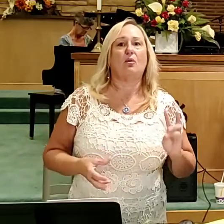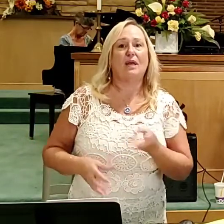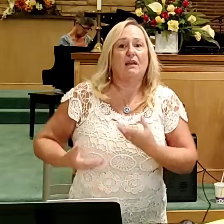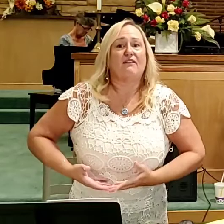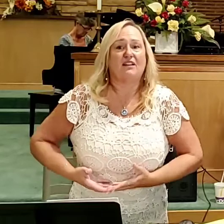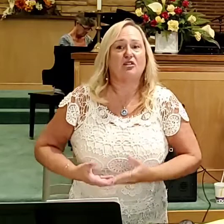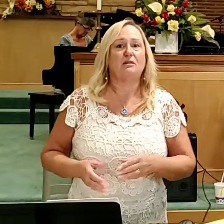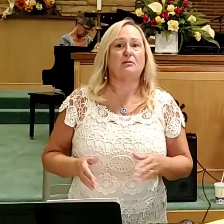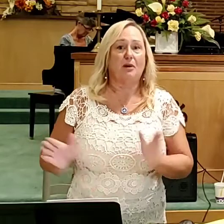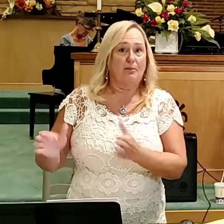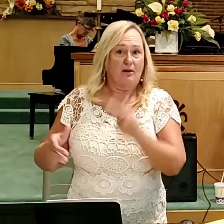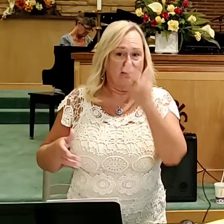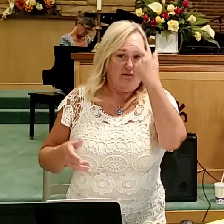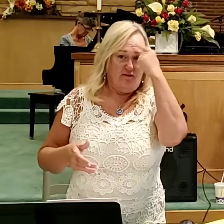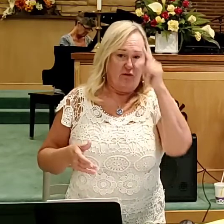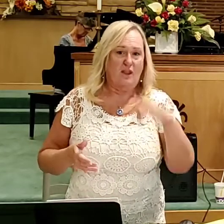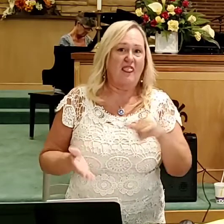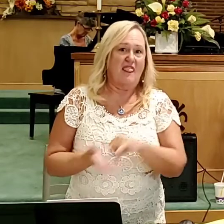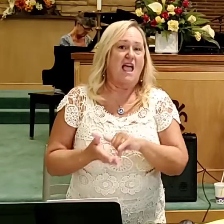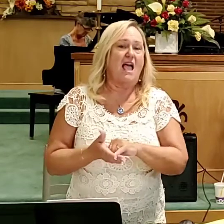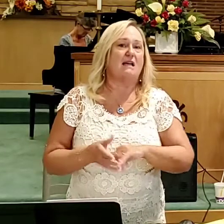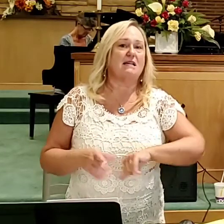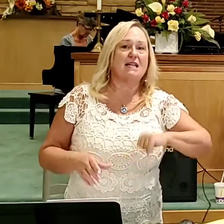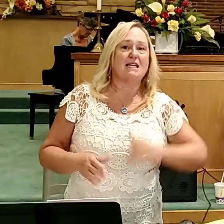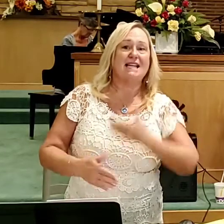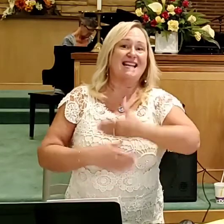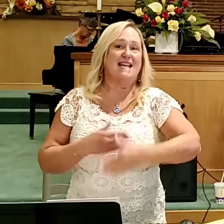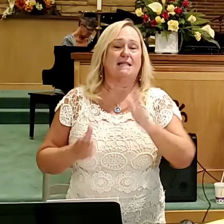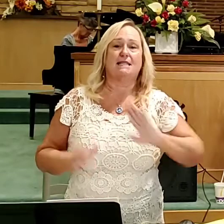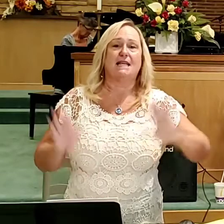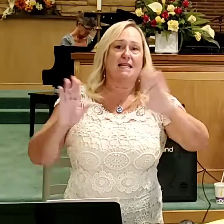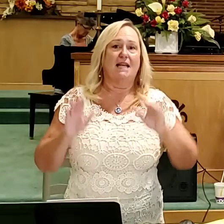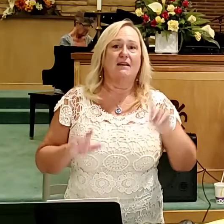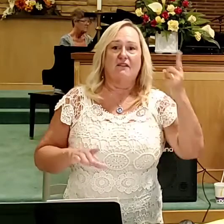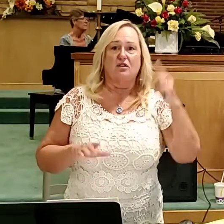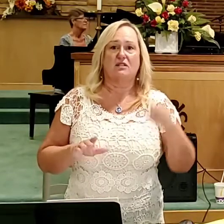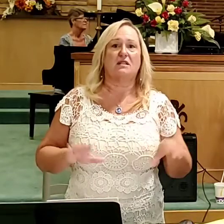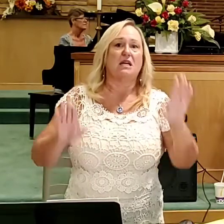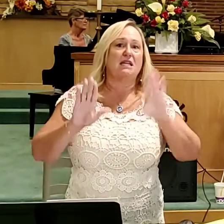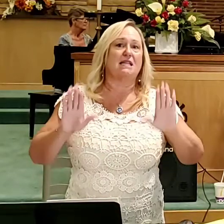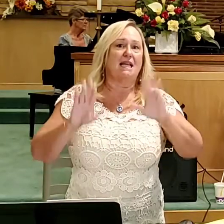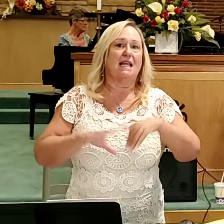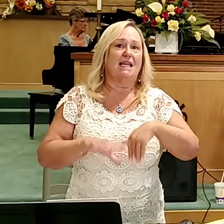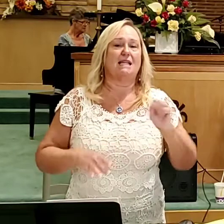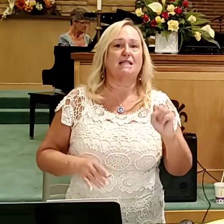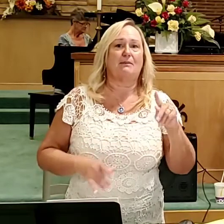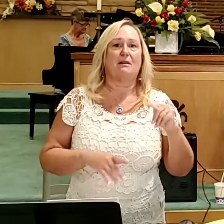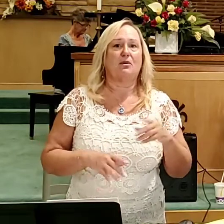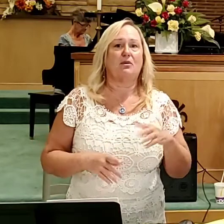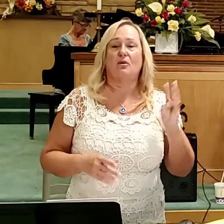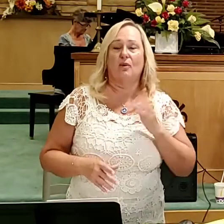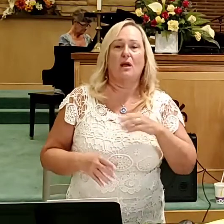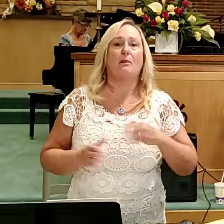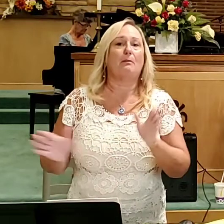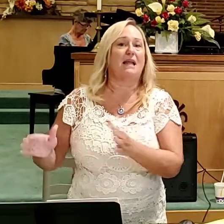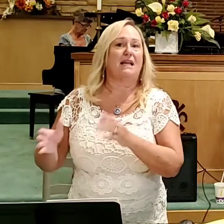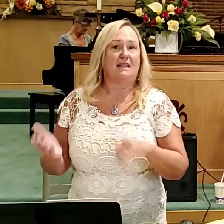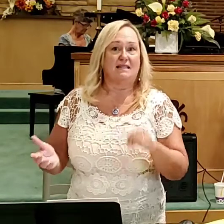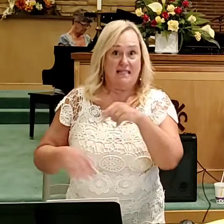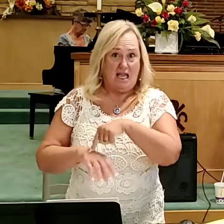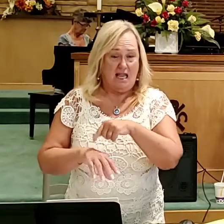invite you to be prepared for that next Sunday, first Sunday in September. We are planning at this